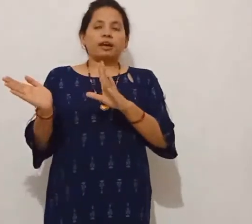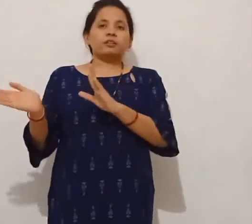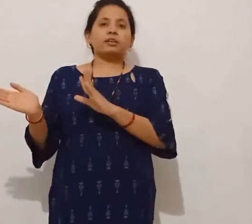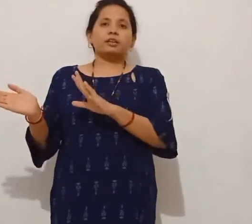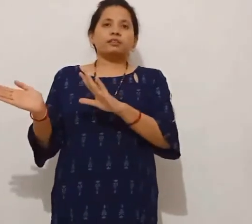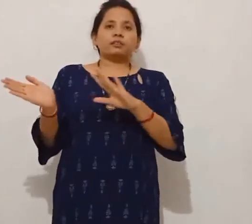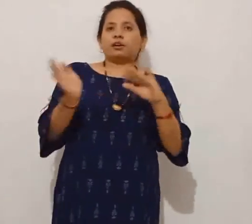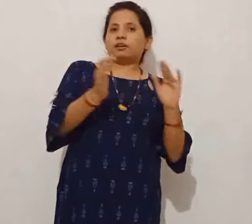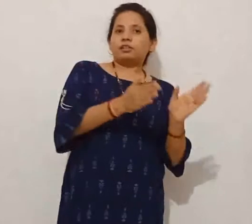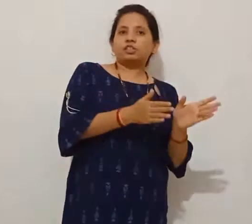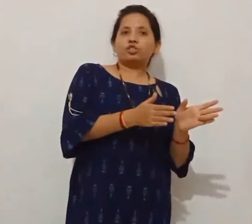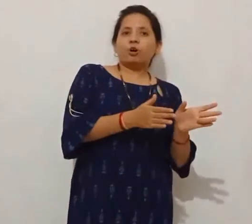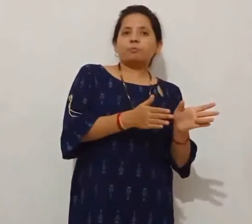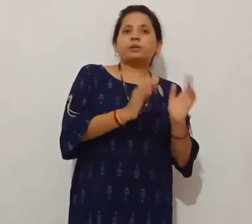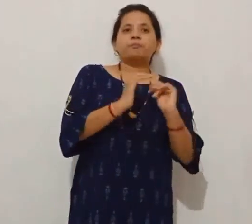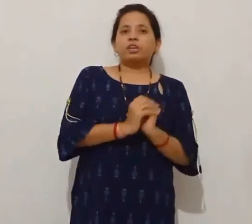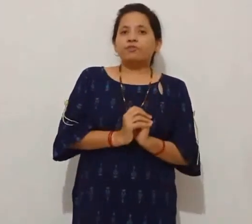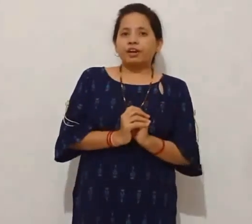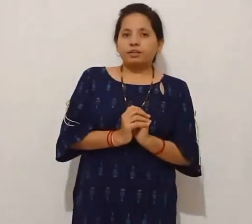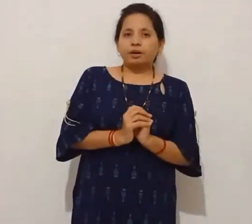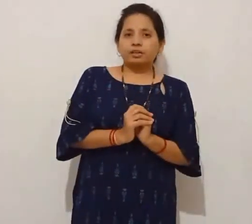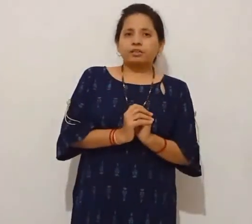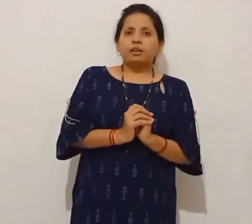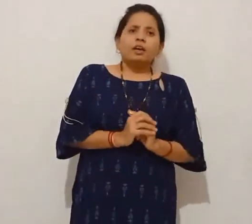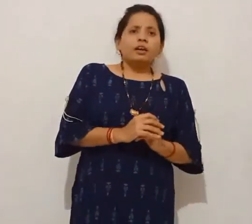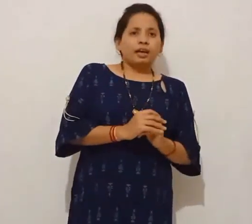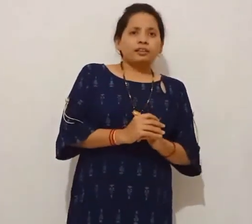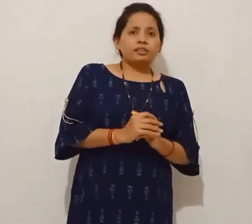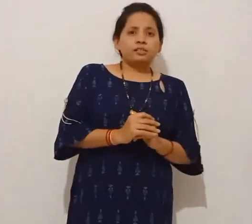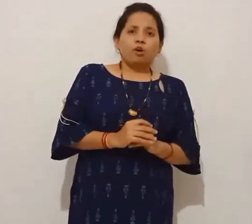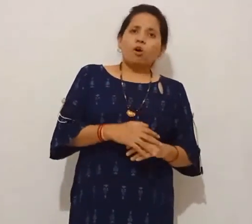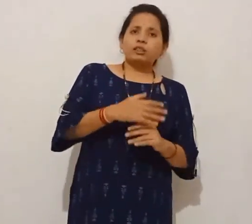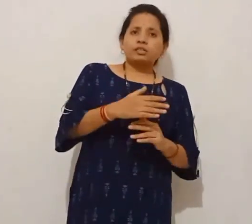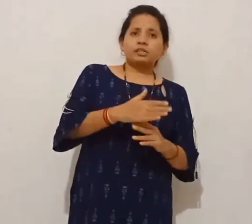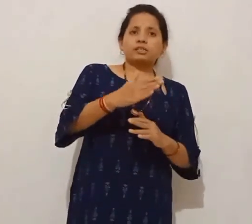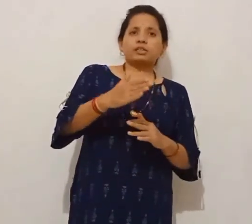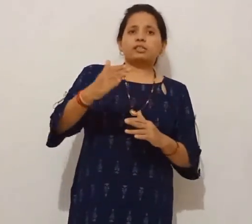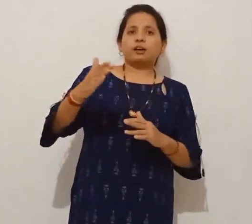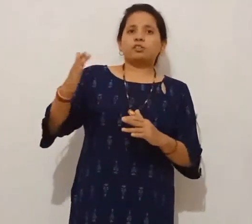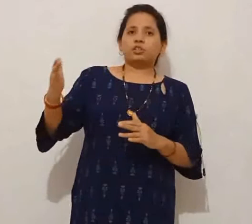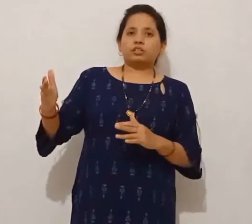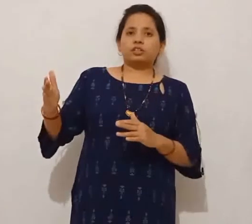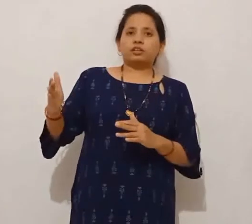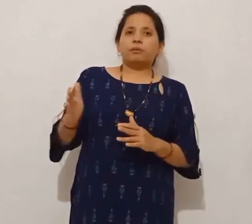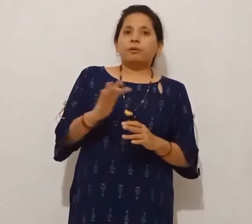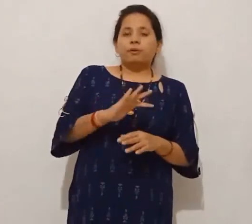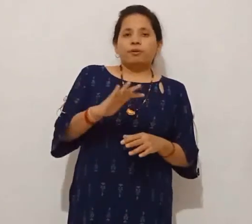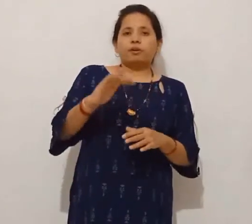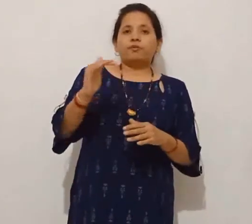another day they are arranging shops in Friday market. Like this all the 6 days they are changing where